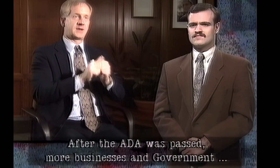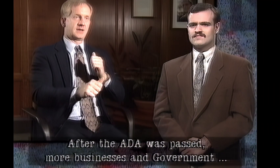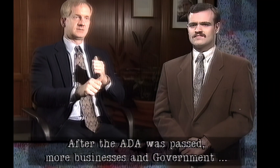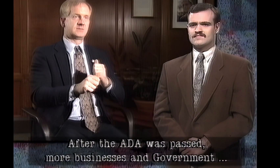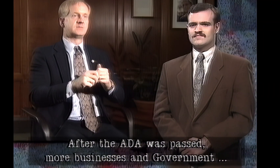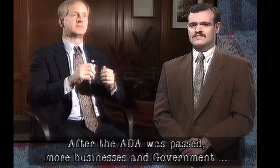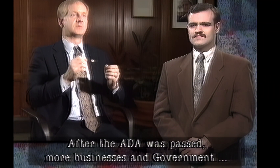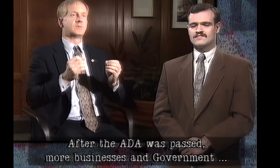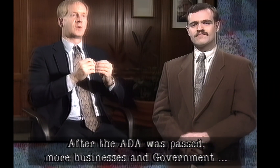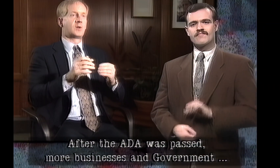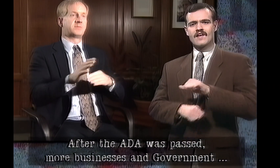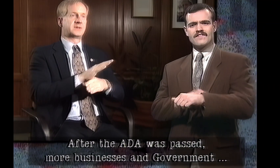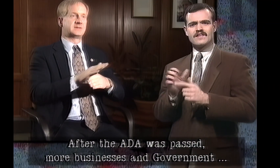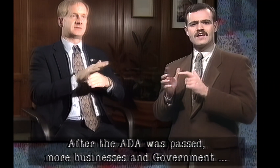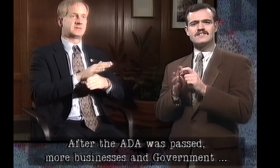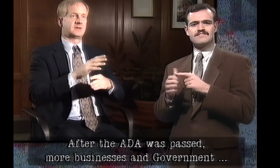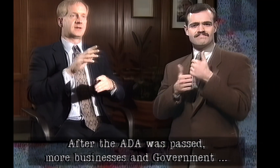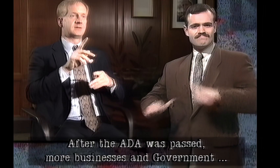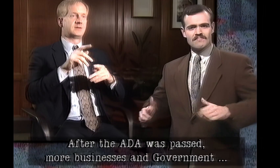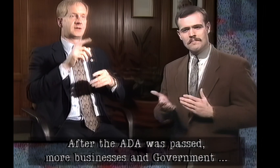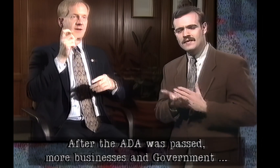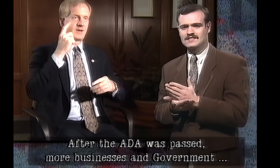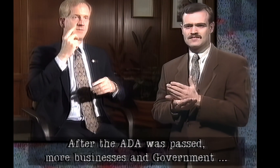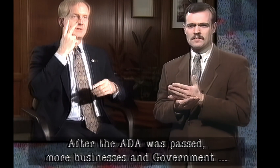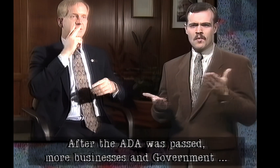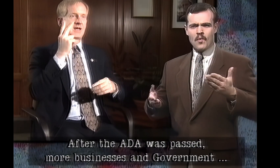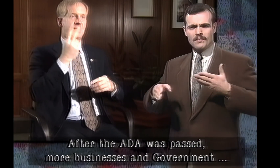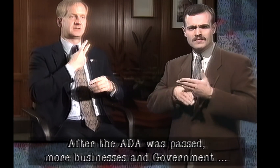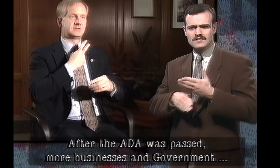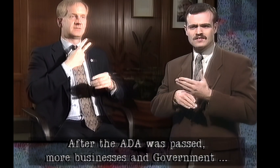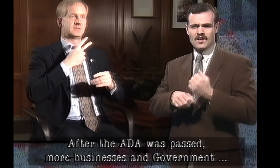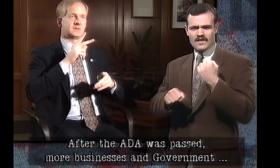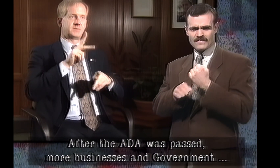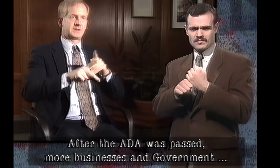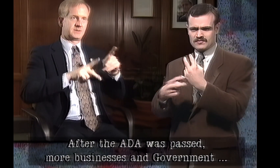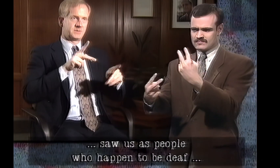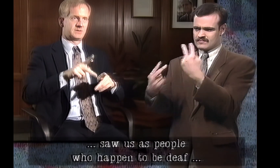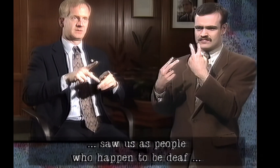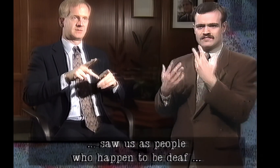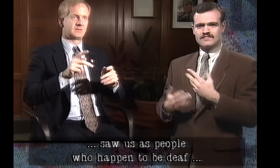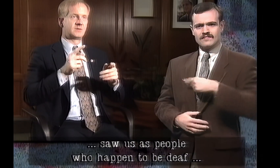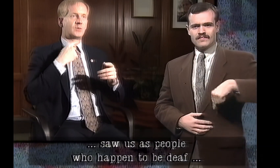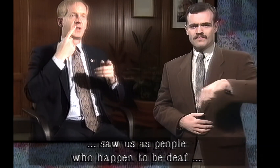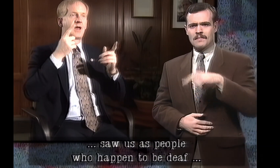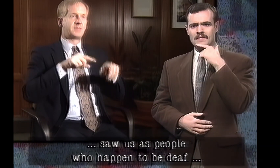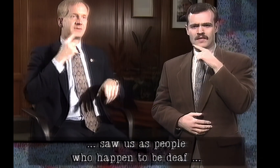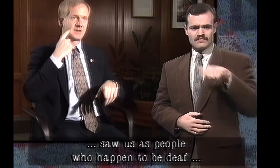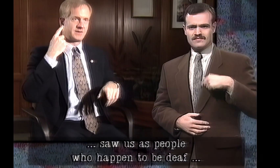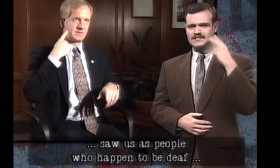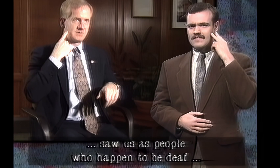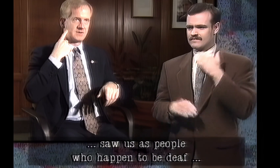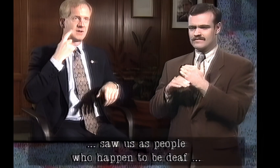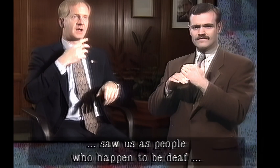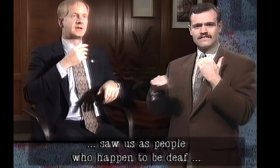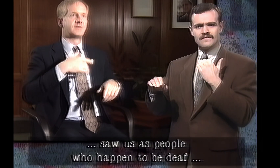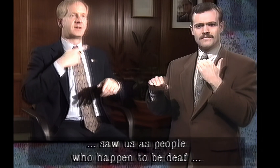After the ADA was passed, more businesses and government had seen us as people who happen